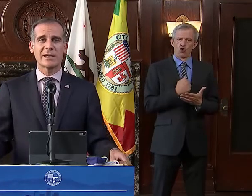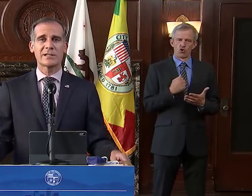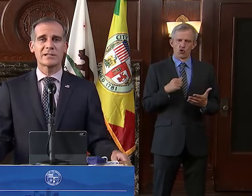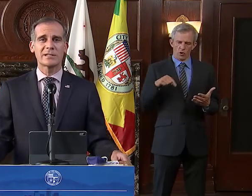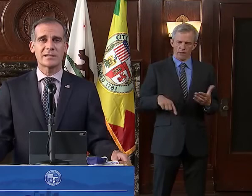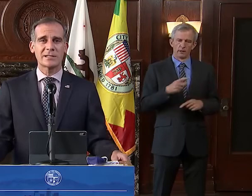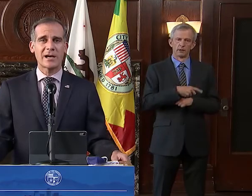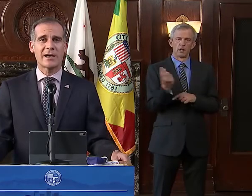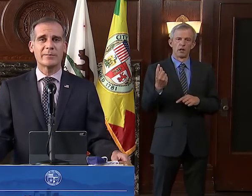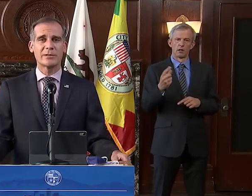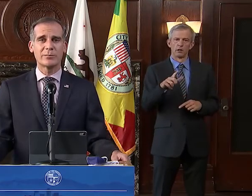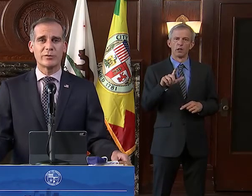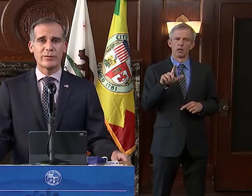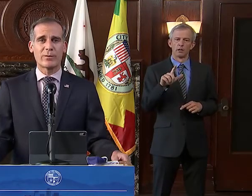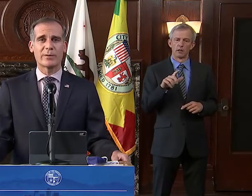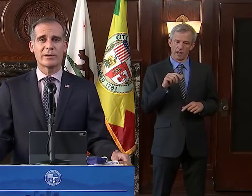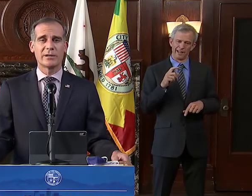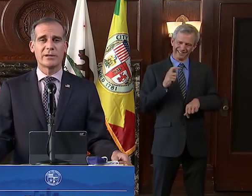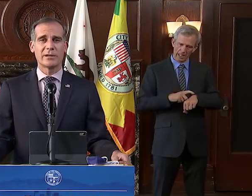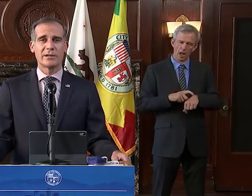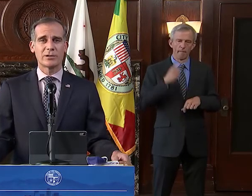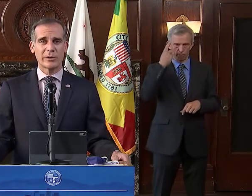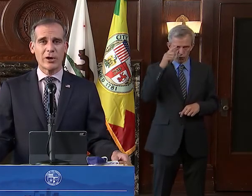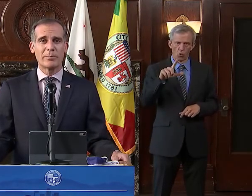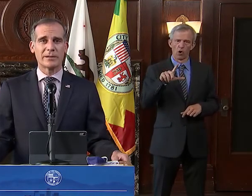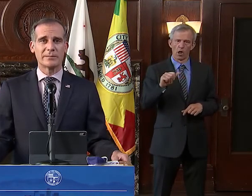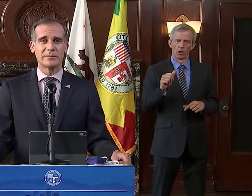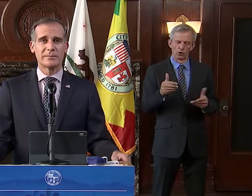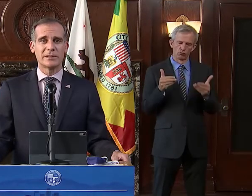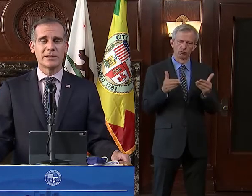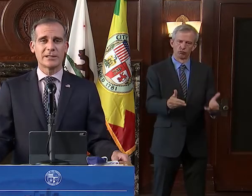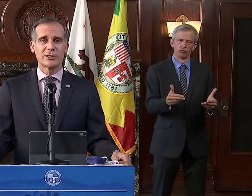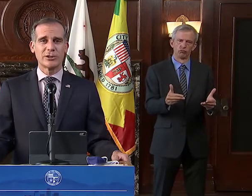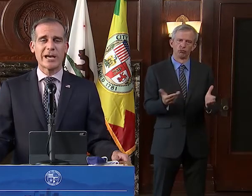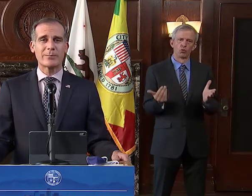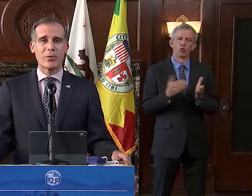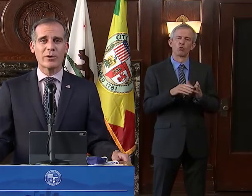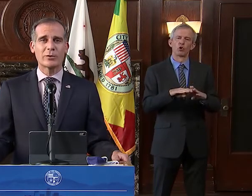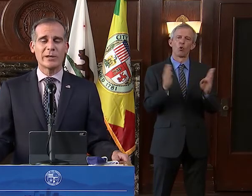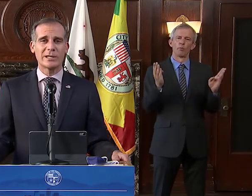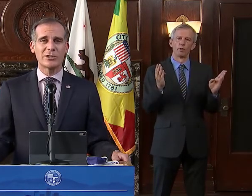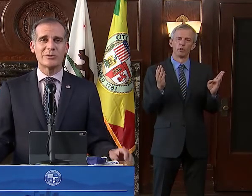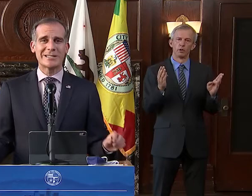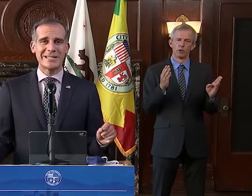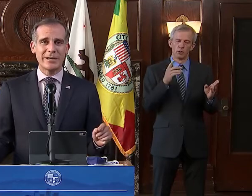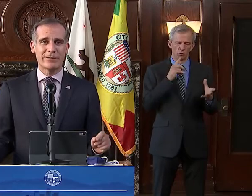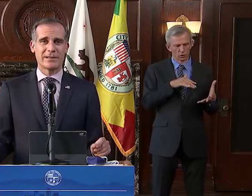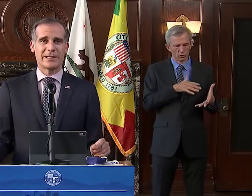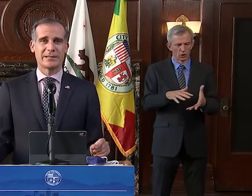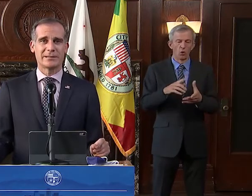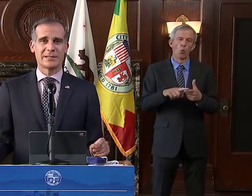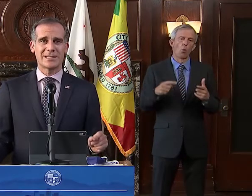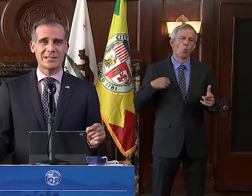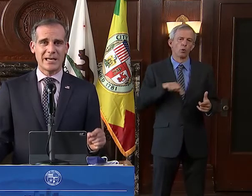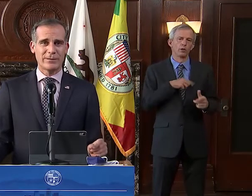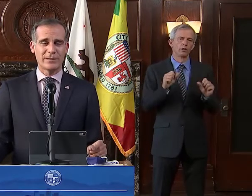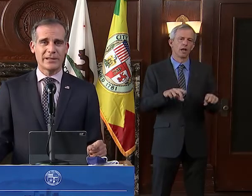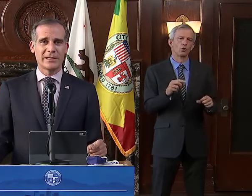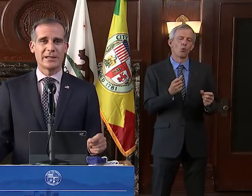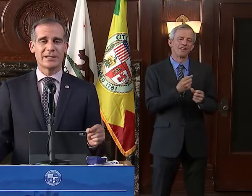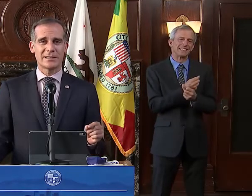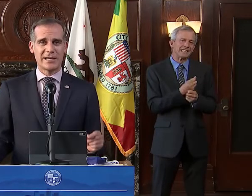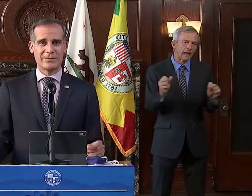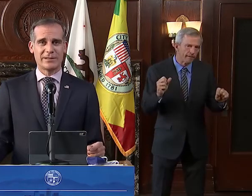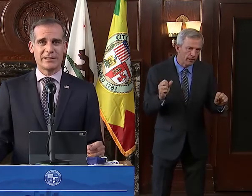that Los Angeles, it is time to move forward, to reopen, to look at more that we can do safely,